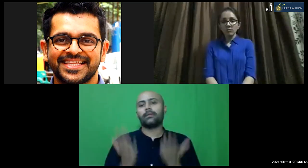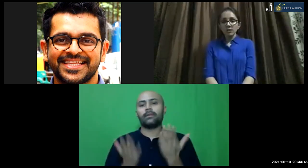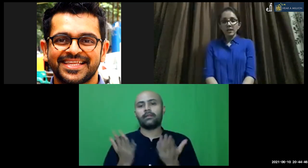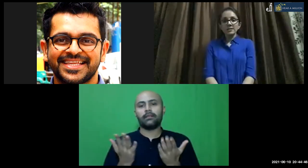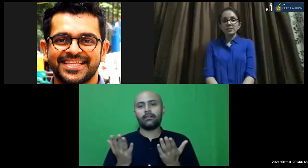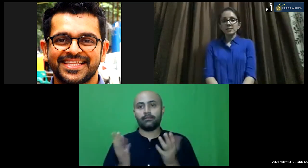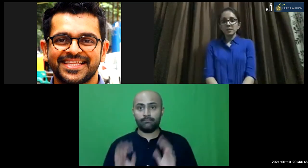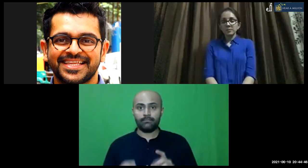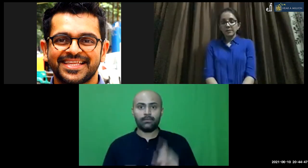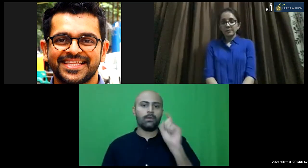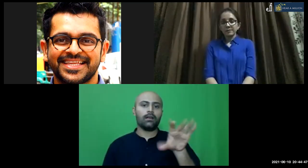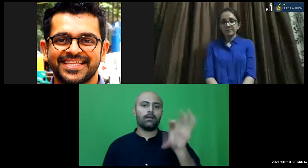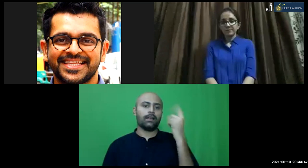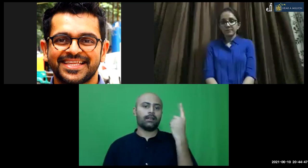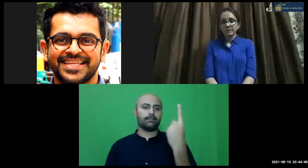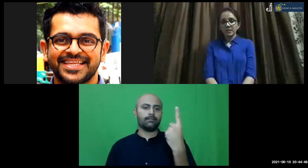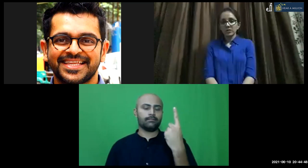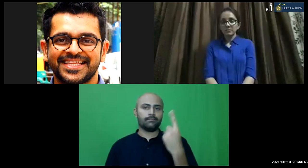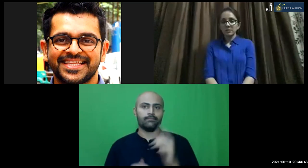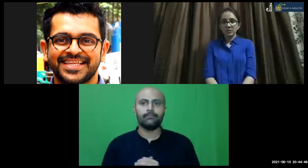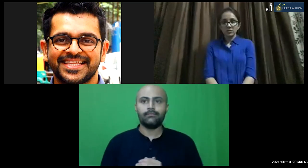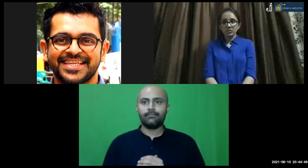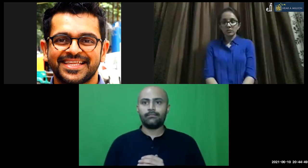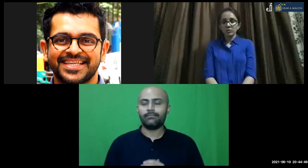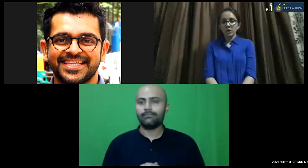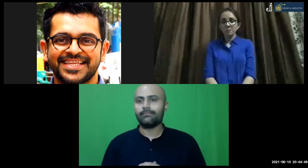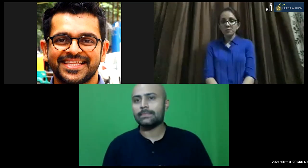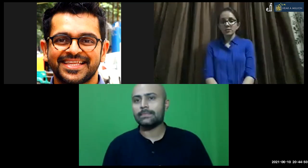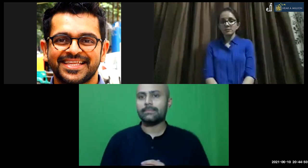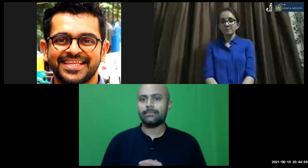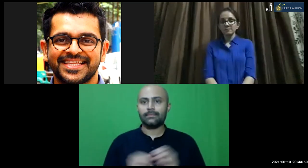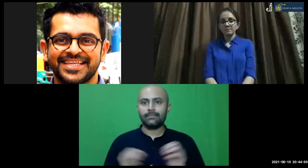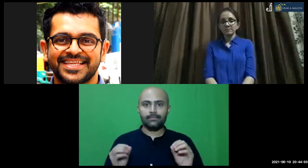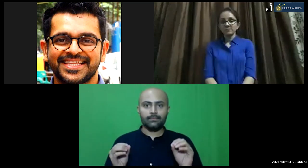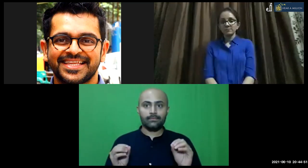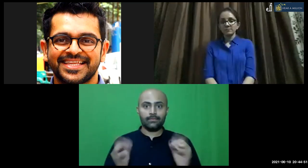no. And third is maybe. You can choose one option.